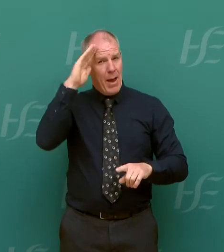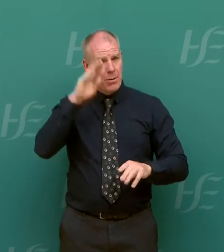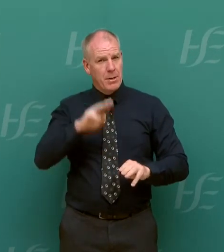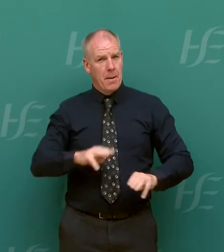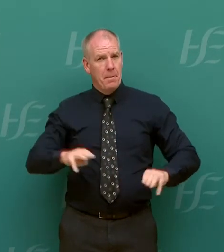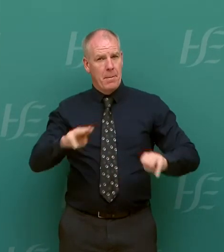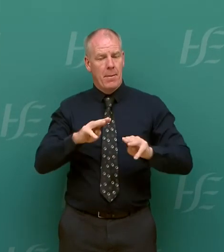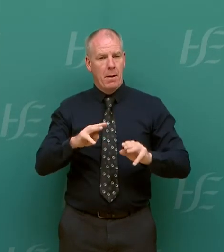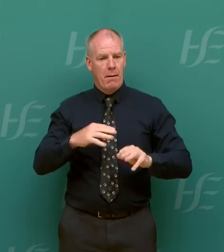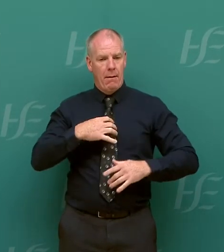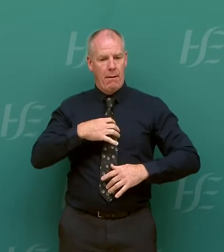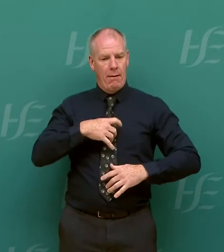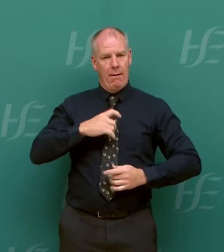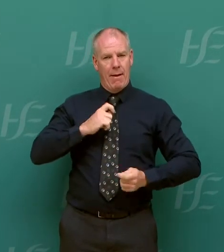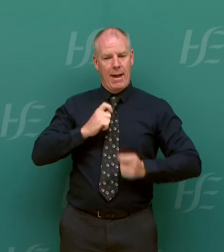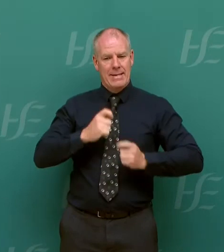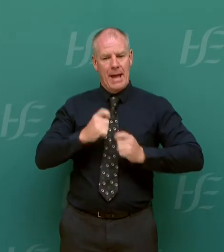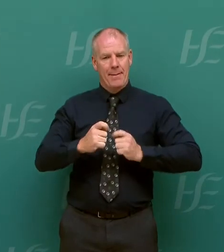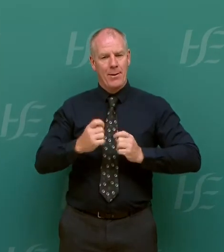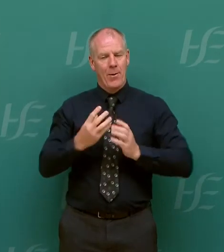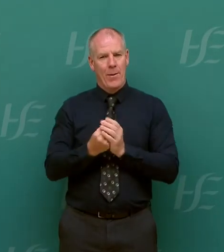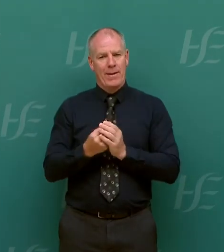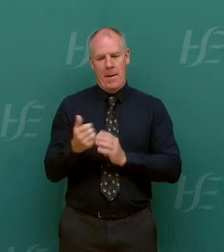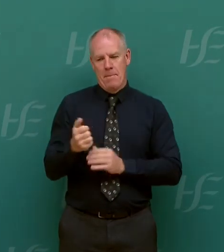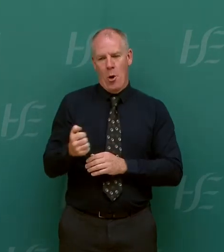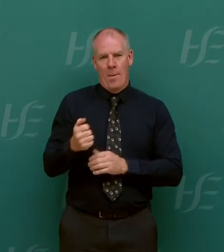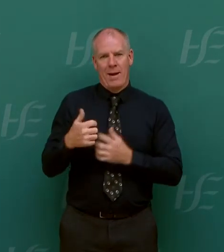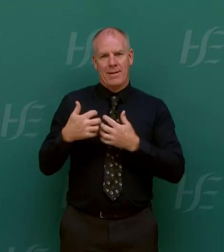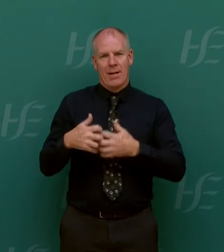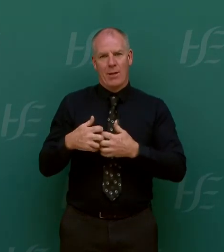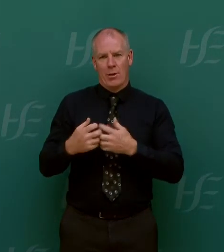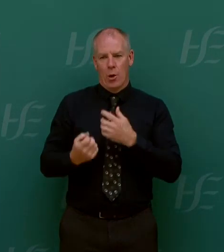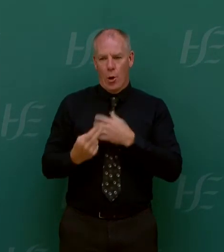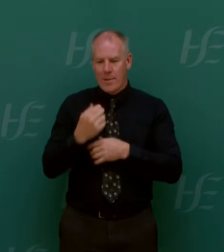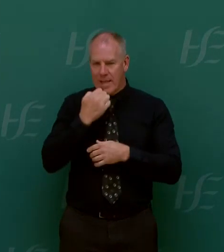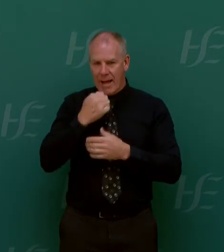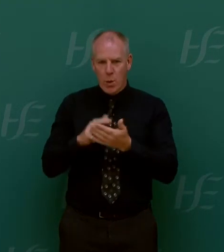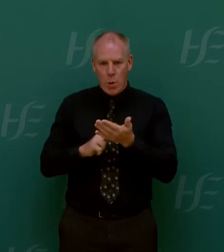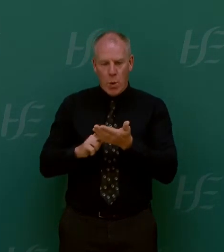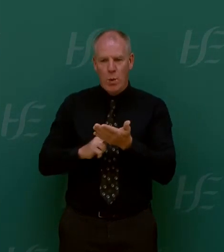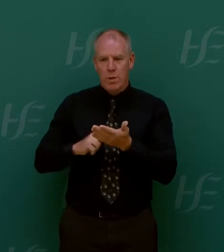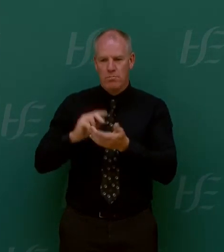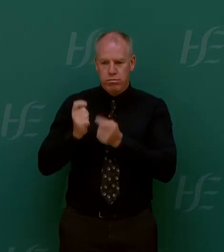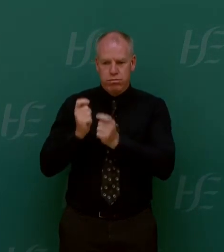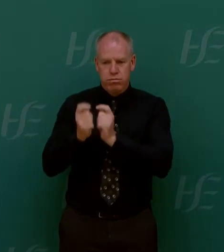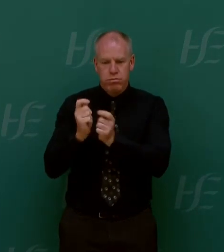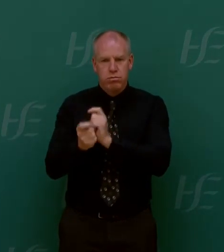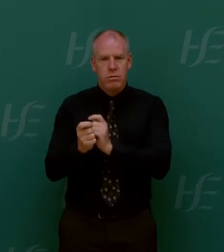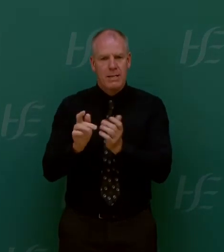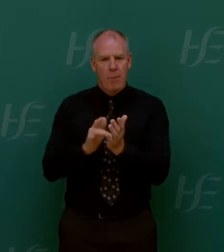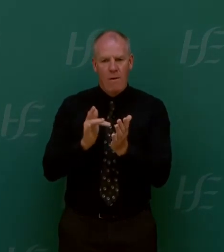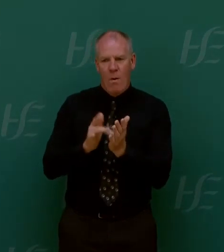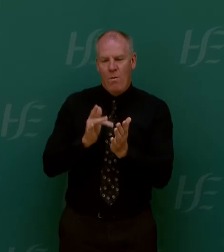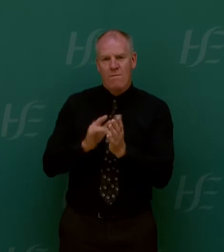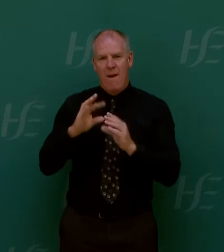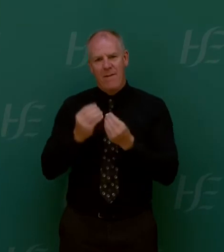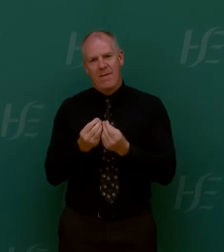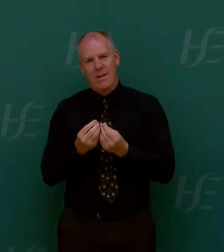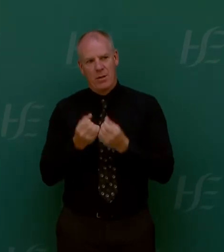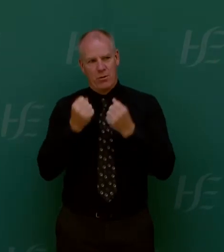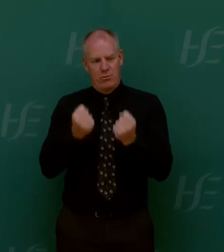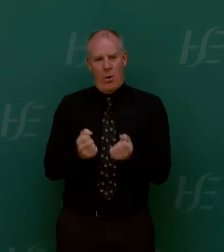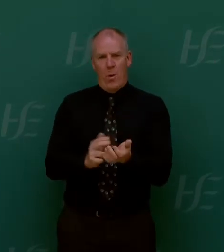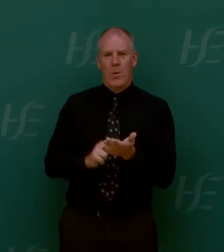quite adaptable to mobile technology over the years. Our uptake on use of apps and our uptake of use of smartphones is quite